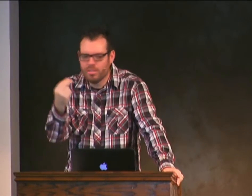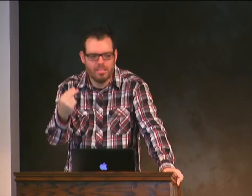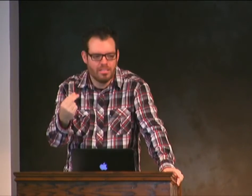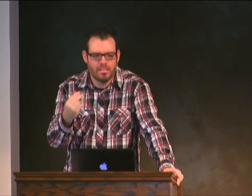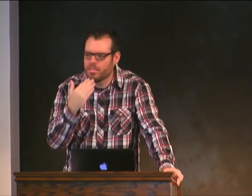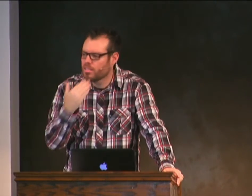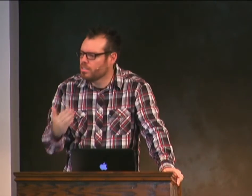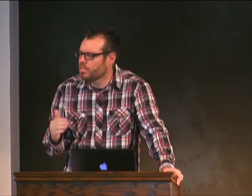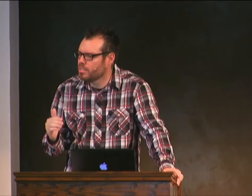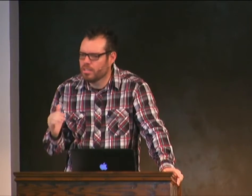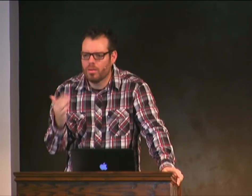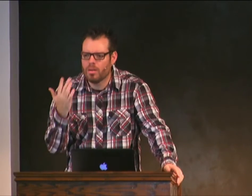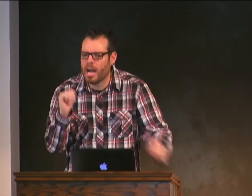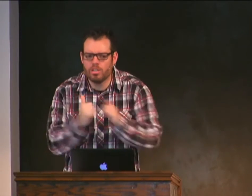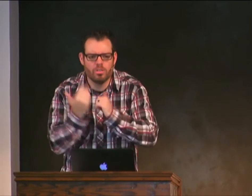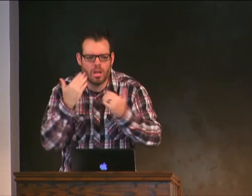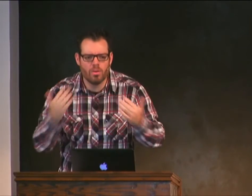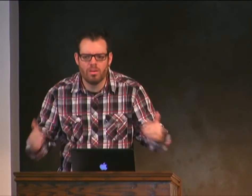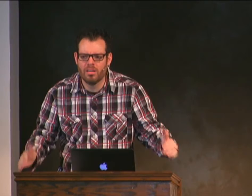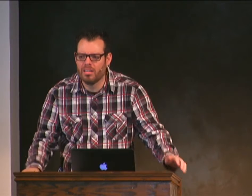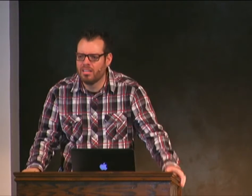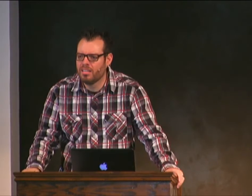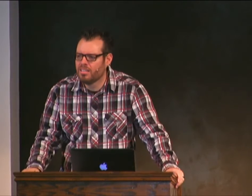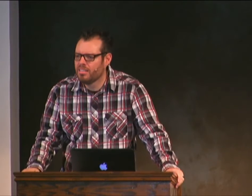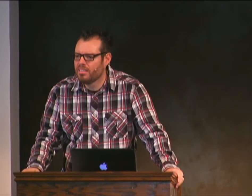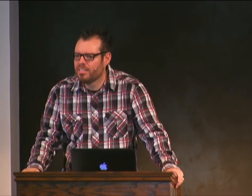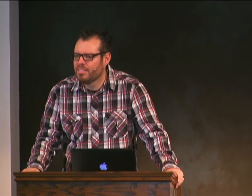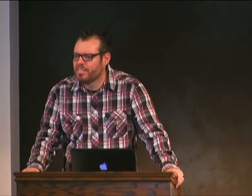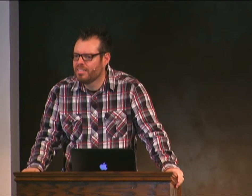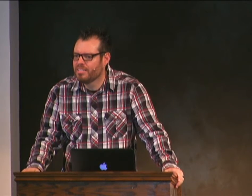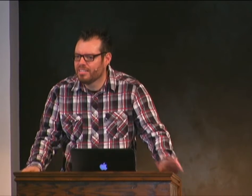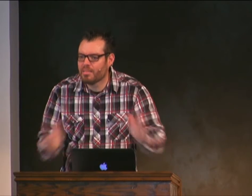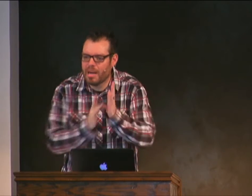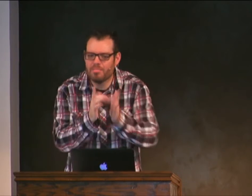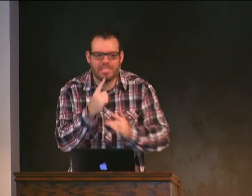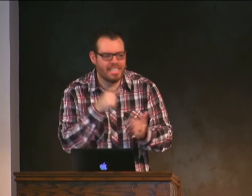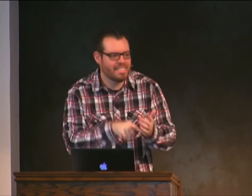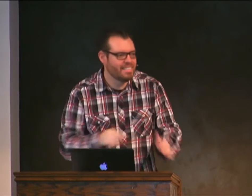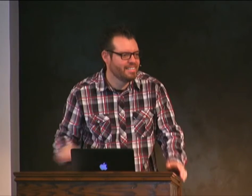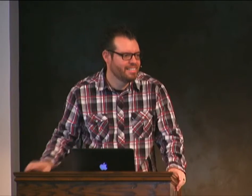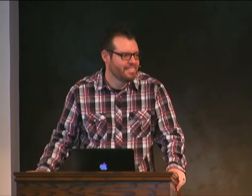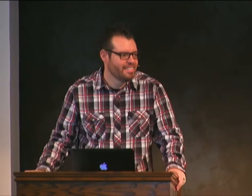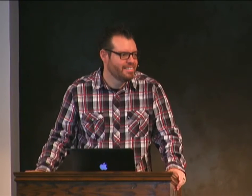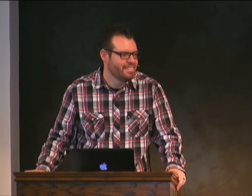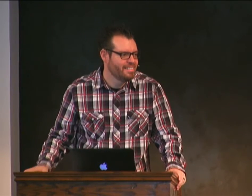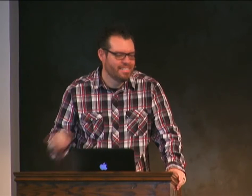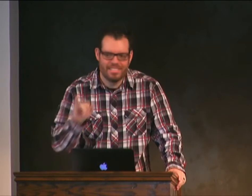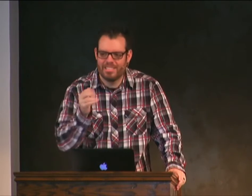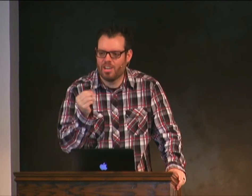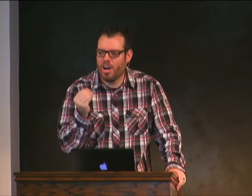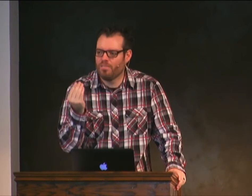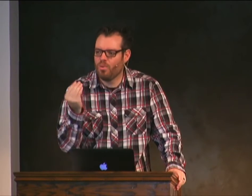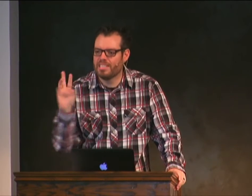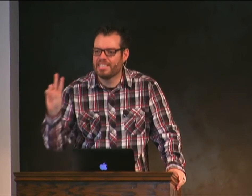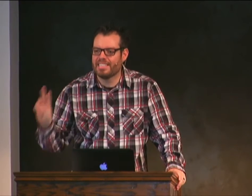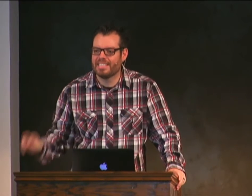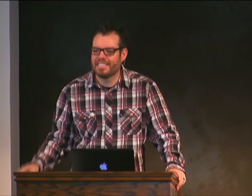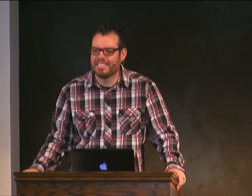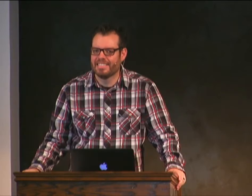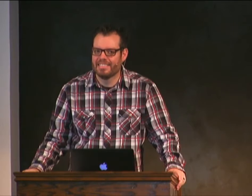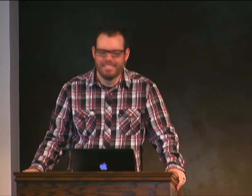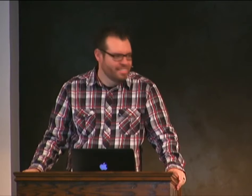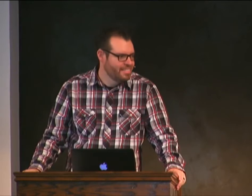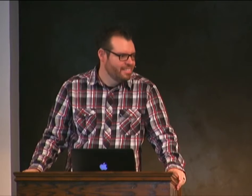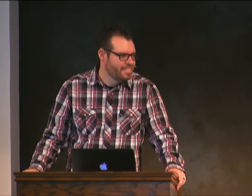No? Good. How do you know? The Bible says it. John